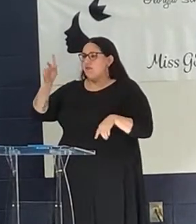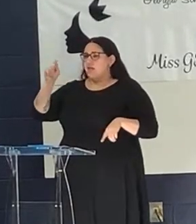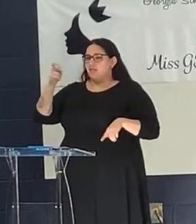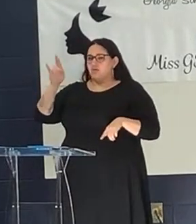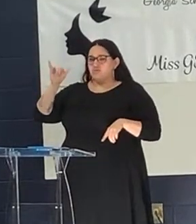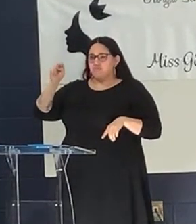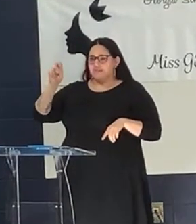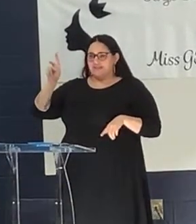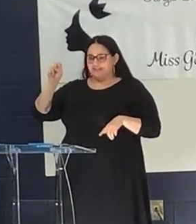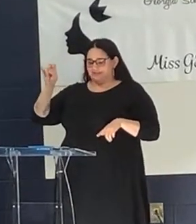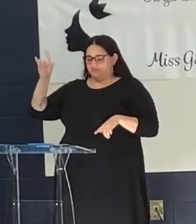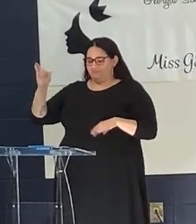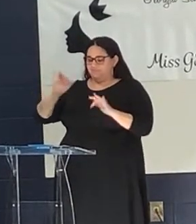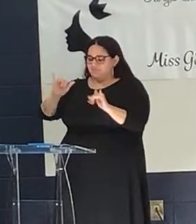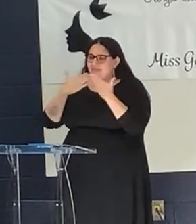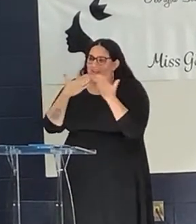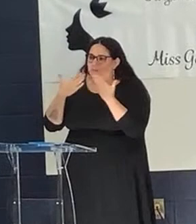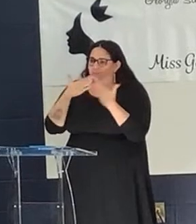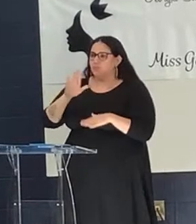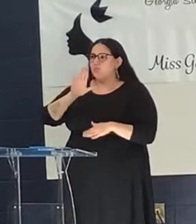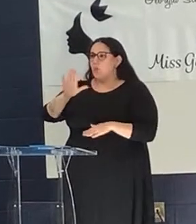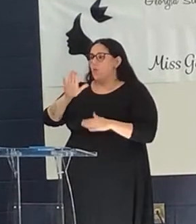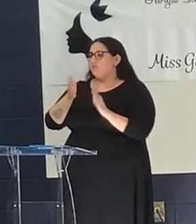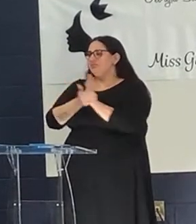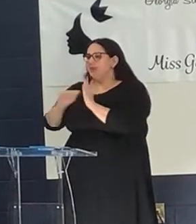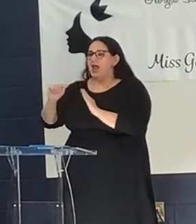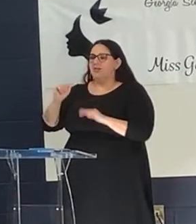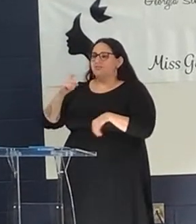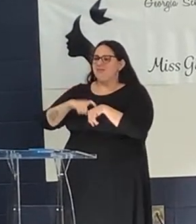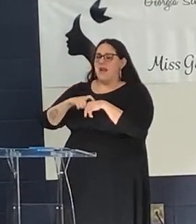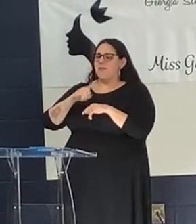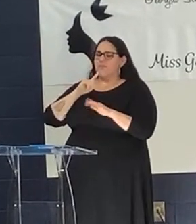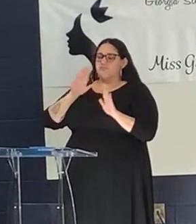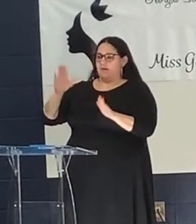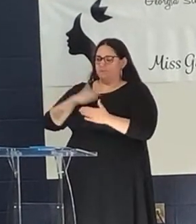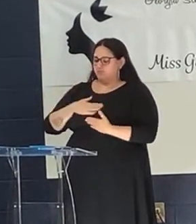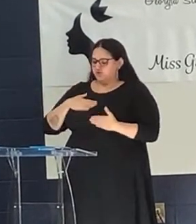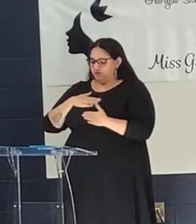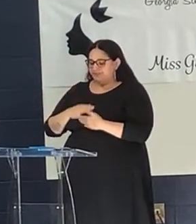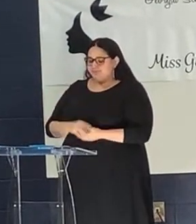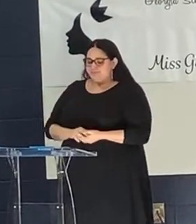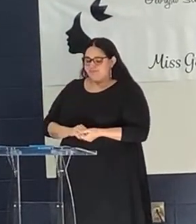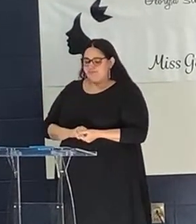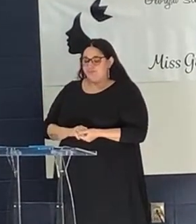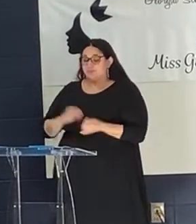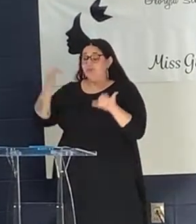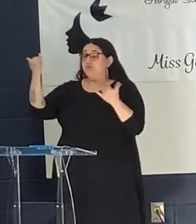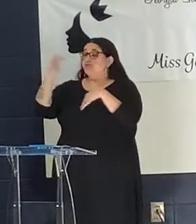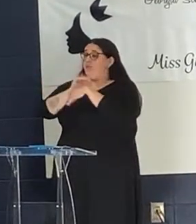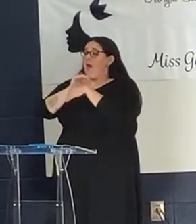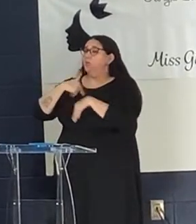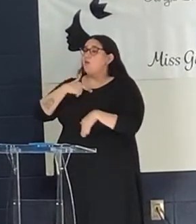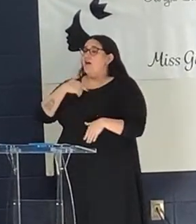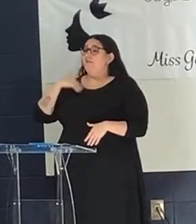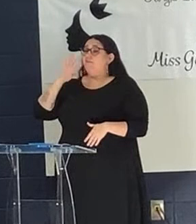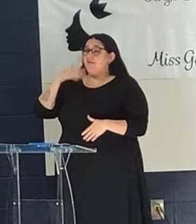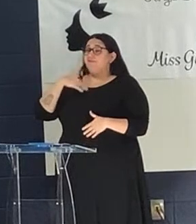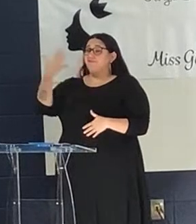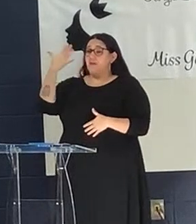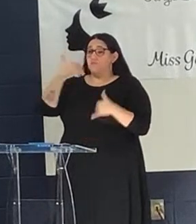like to recognize our wonderful photographer, Catherine Kennedy. Catherine, thank you so much for donating your time and skill to